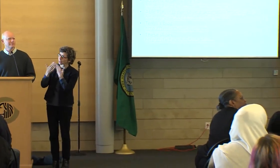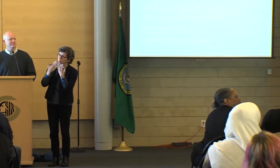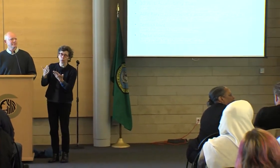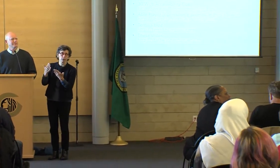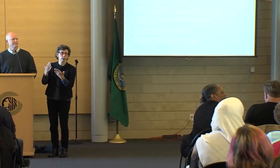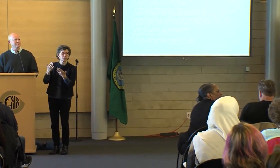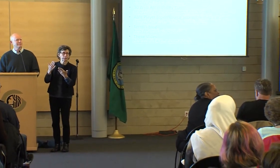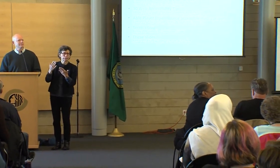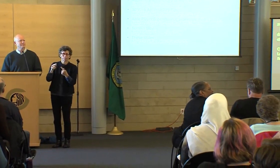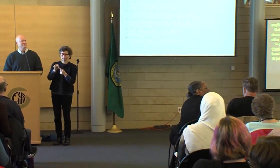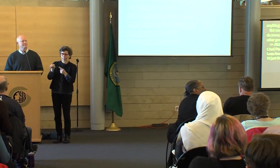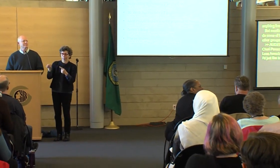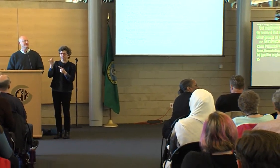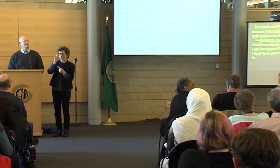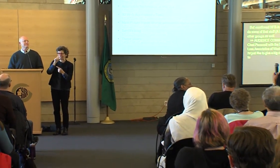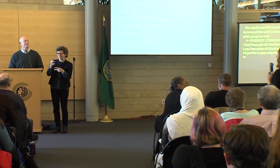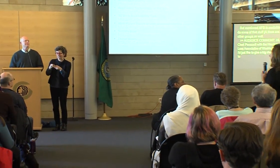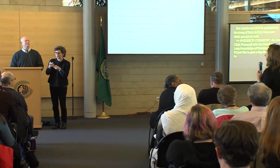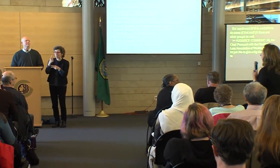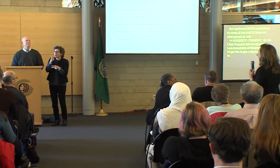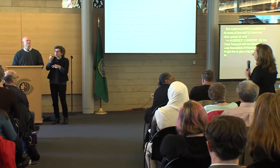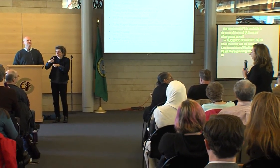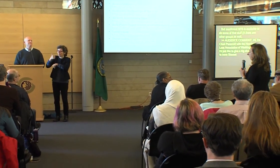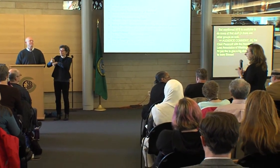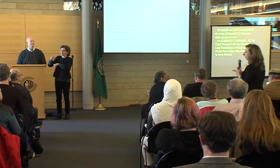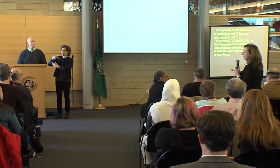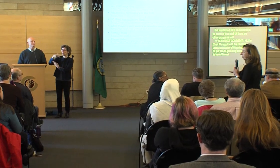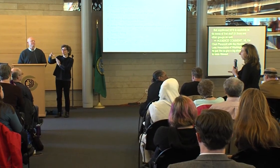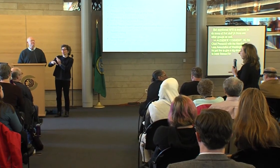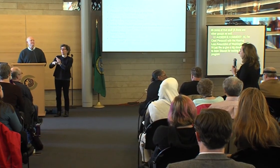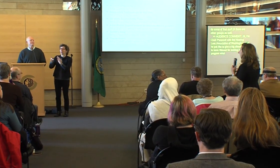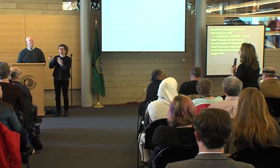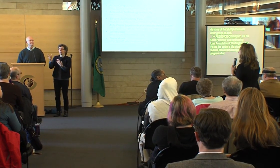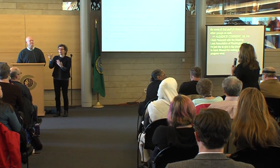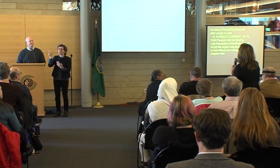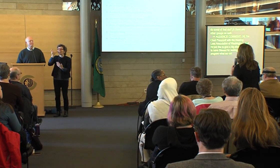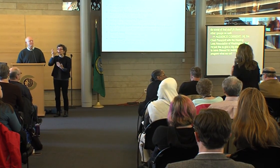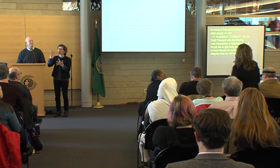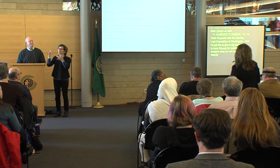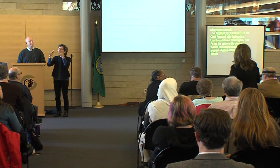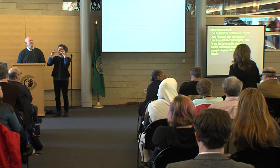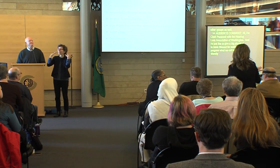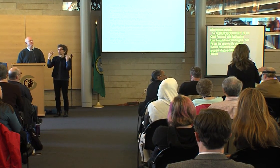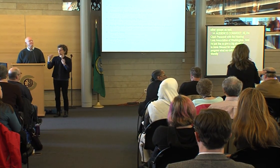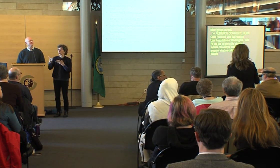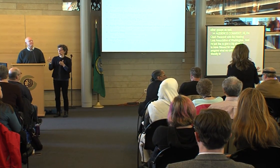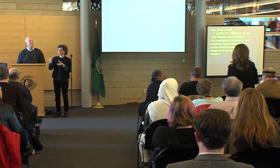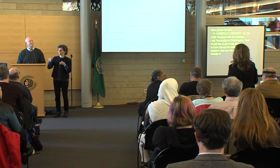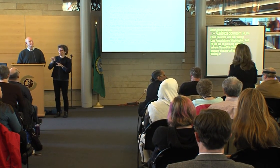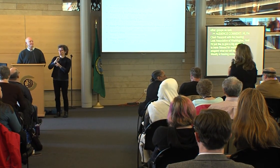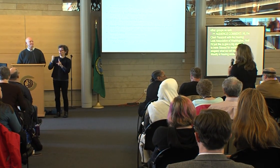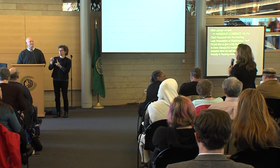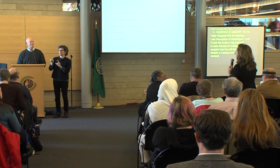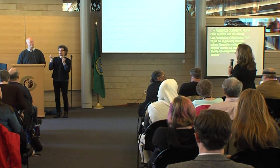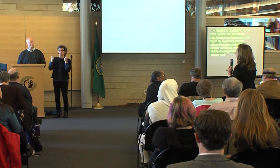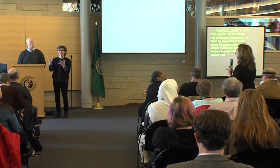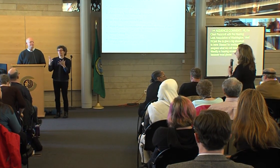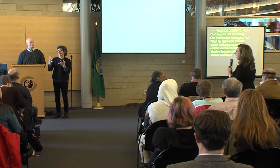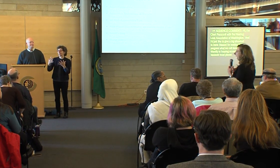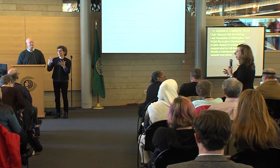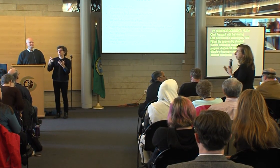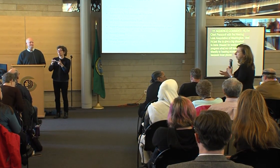Yes, question right behind you. Hi, I'm Sherry Pirazzoli with the Hearing Loss Association of Washington, and I'd just